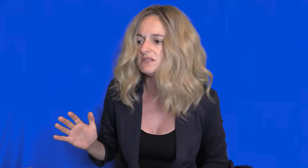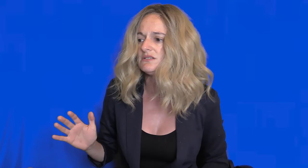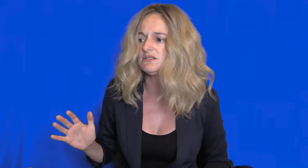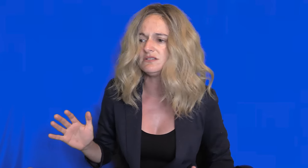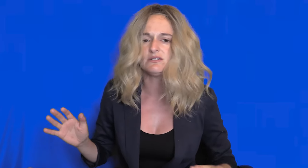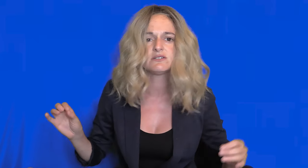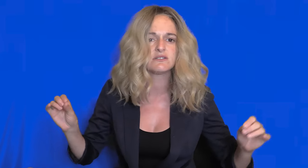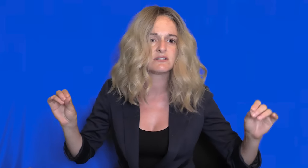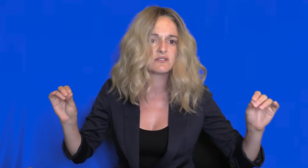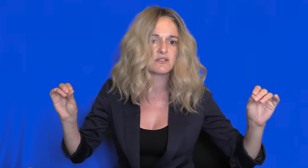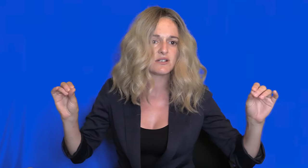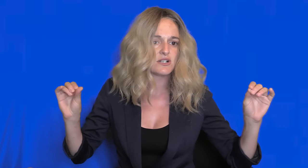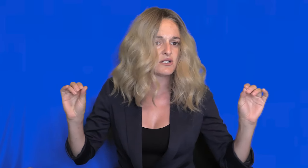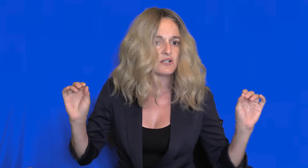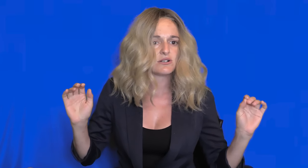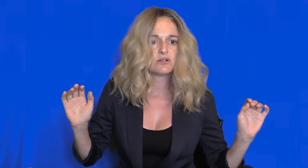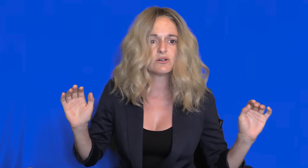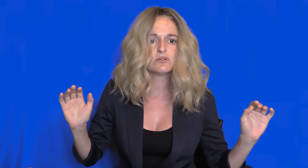Bring hope